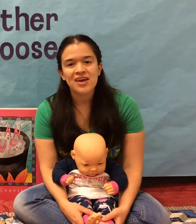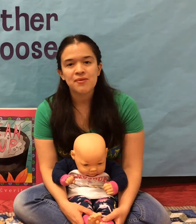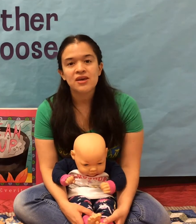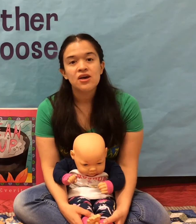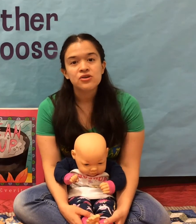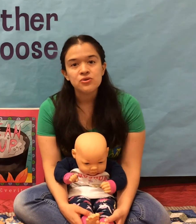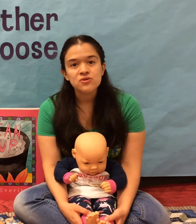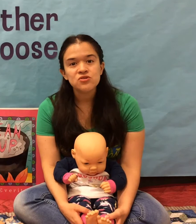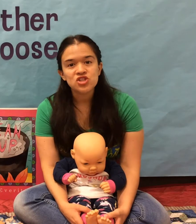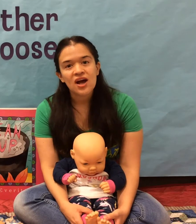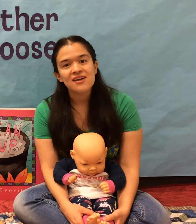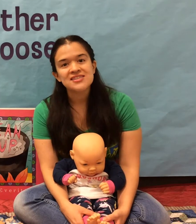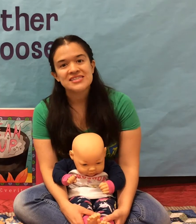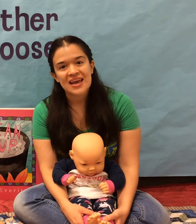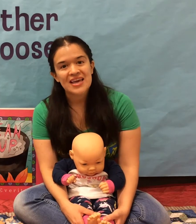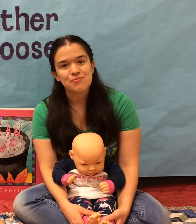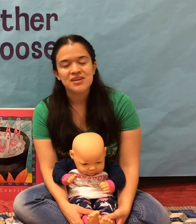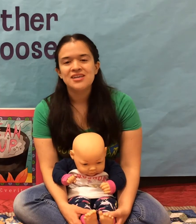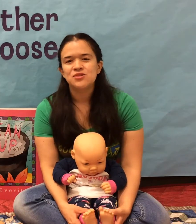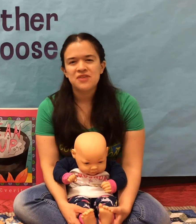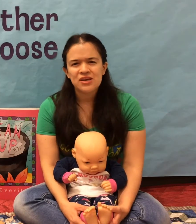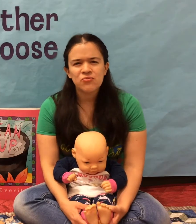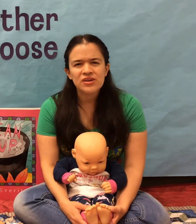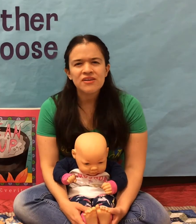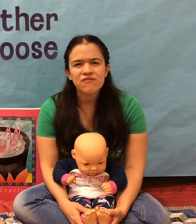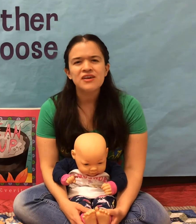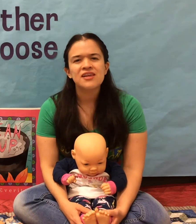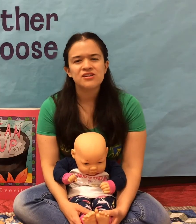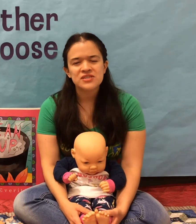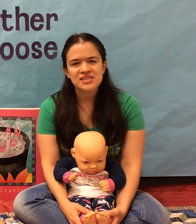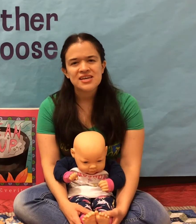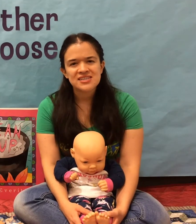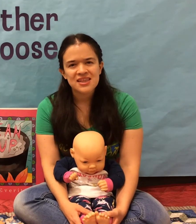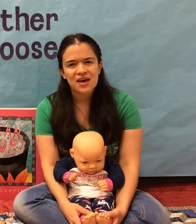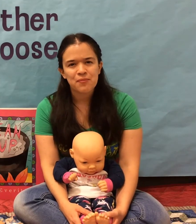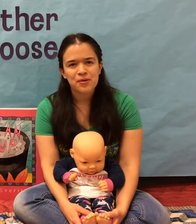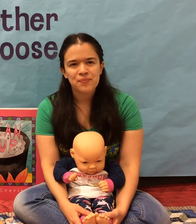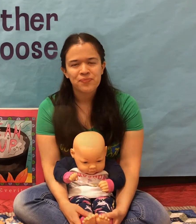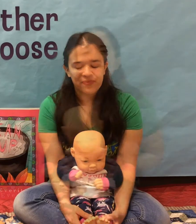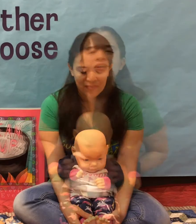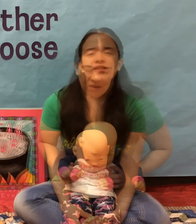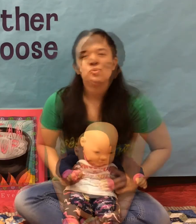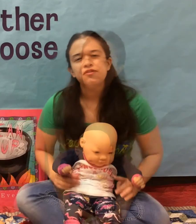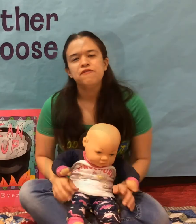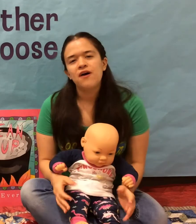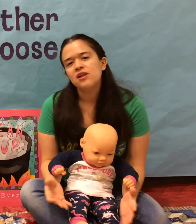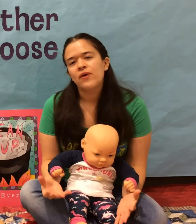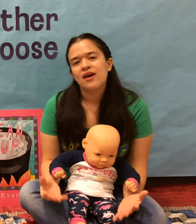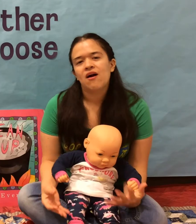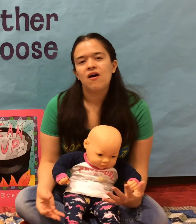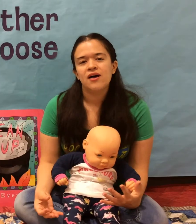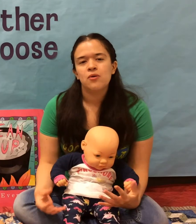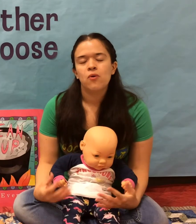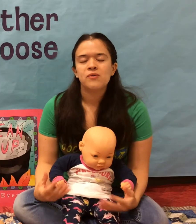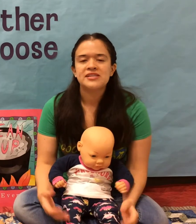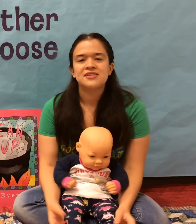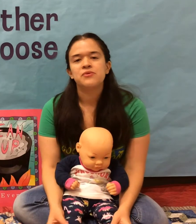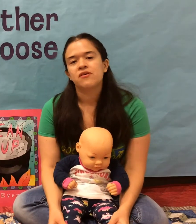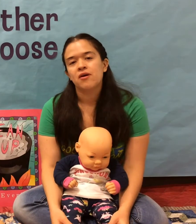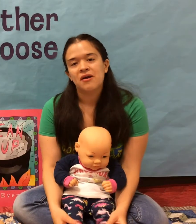baby, use your child's name so they can really feel like you're singing to them. Sort of following on what we did with our